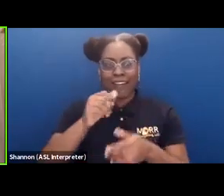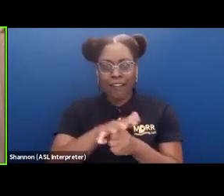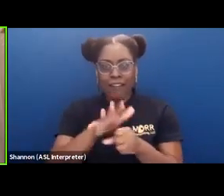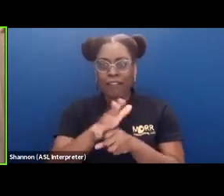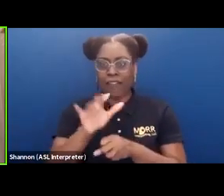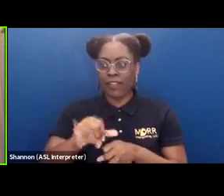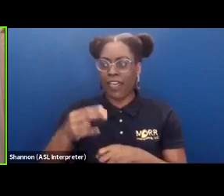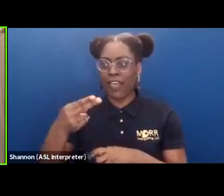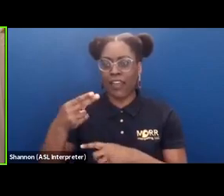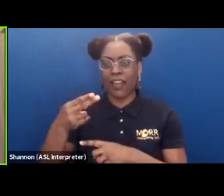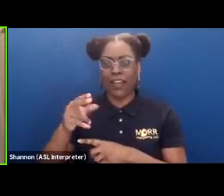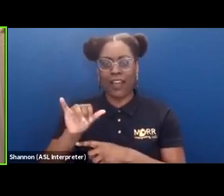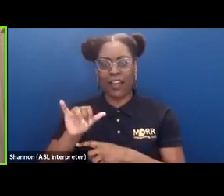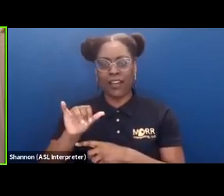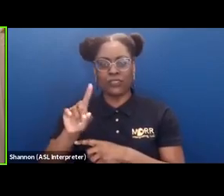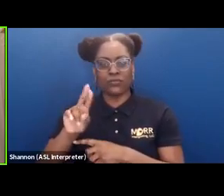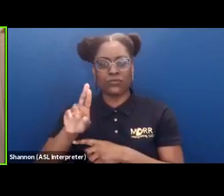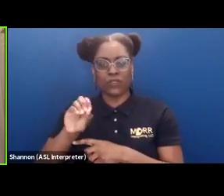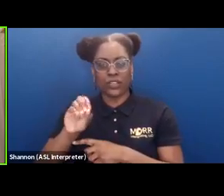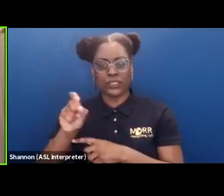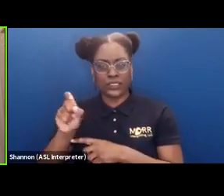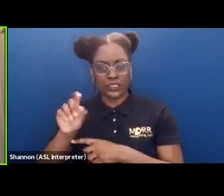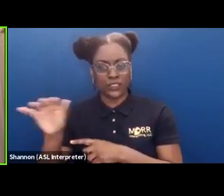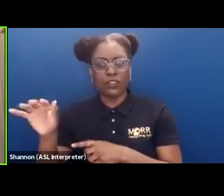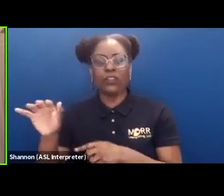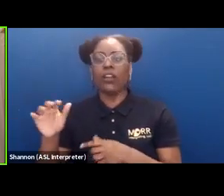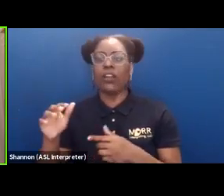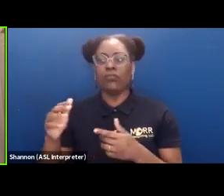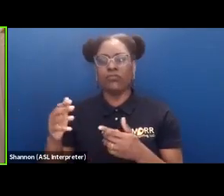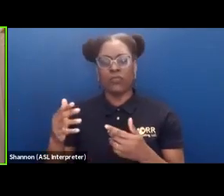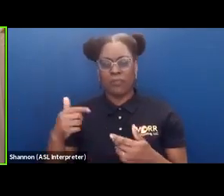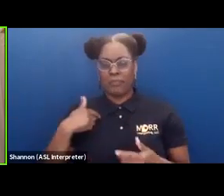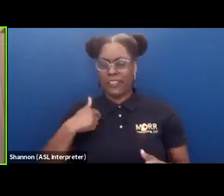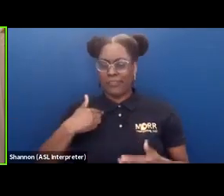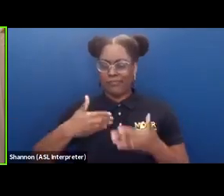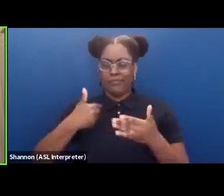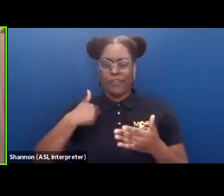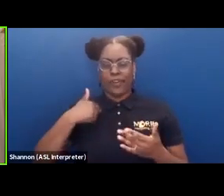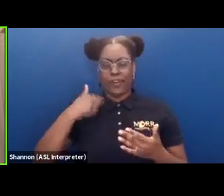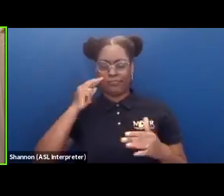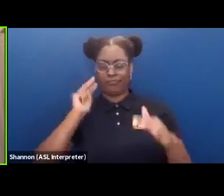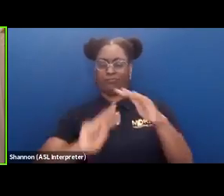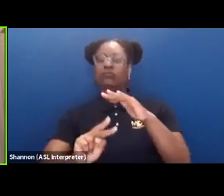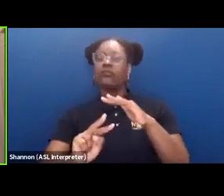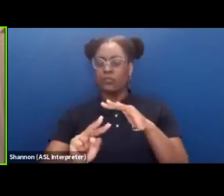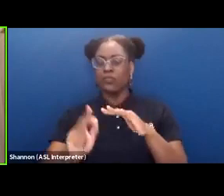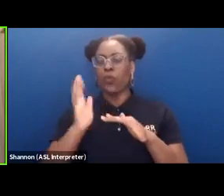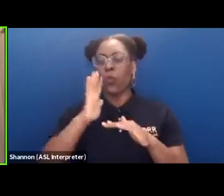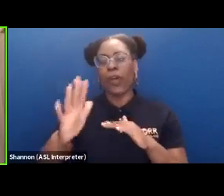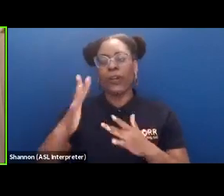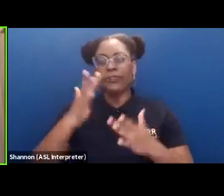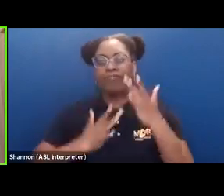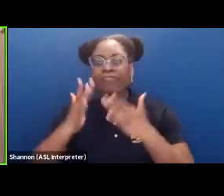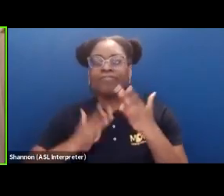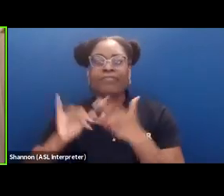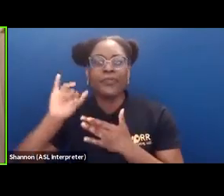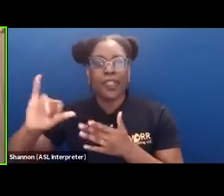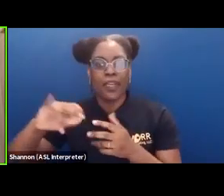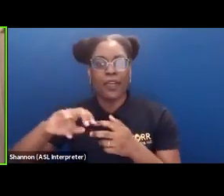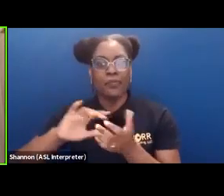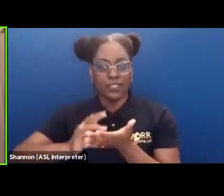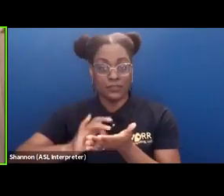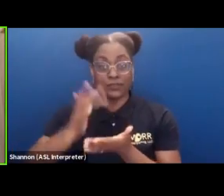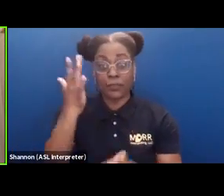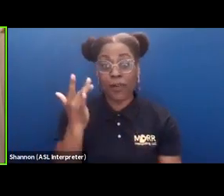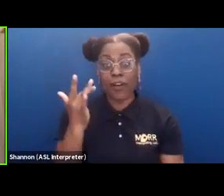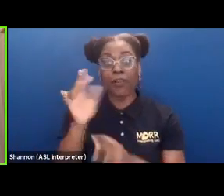was the silence of our movements. I knew that there was going to be a hydroxychloroquine shortage as I started seeing the president say it on the news.